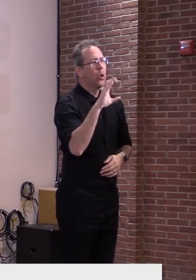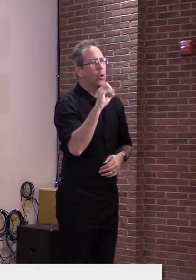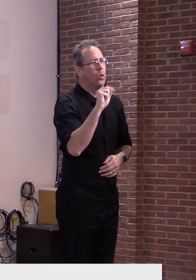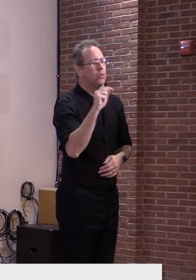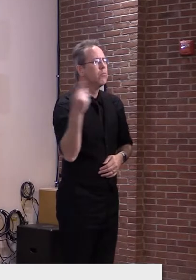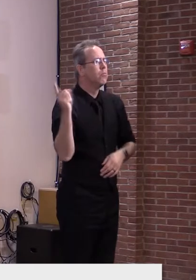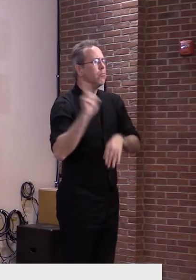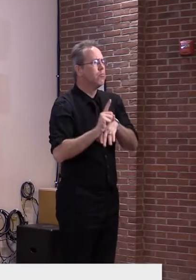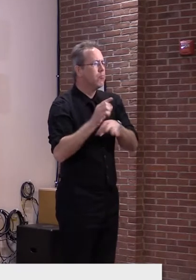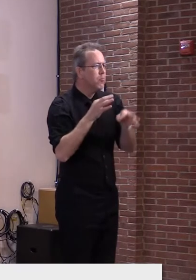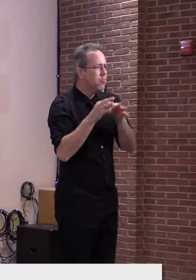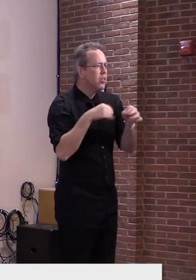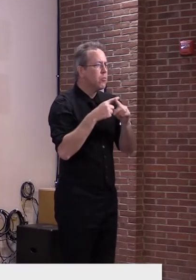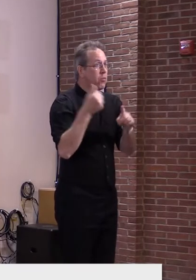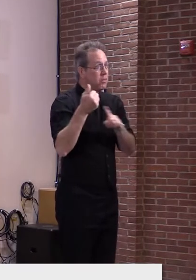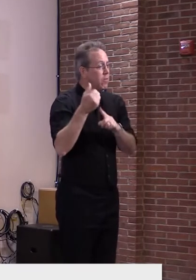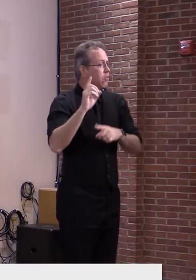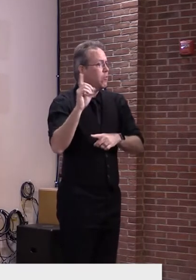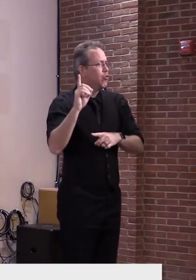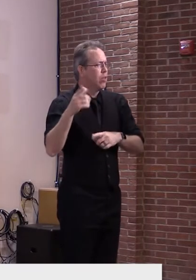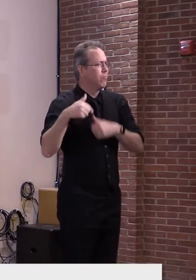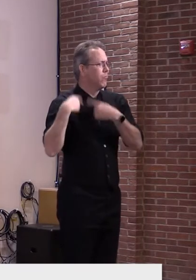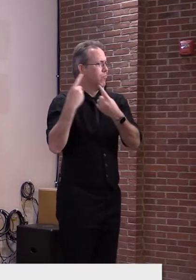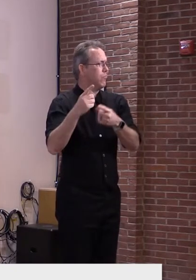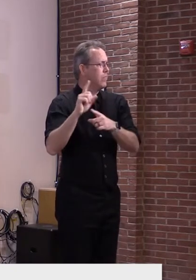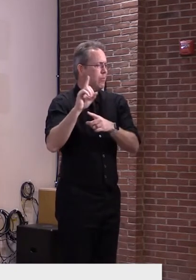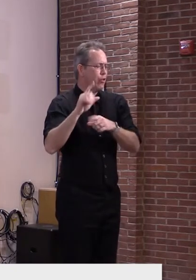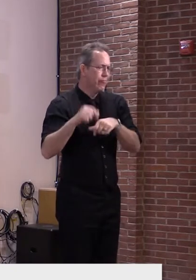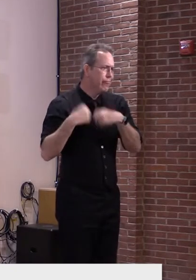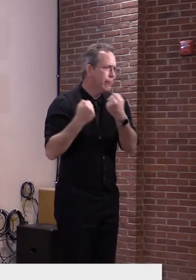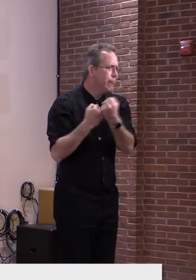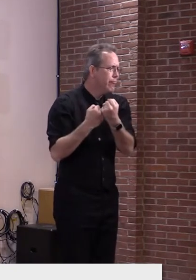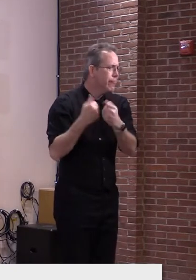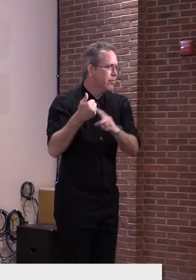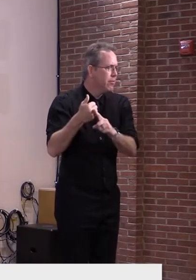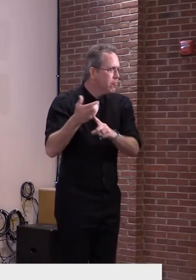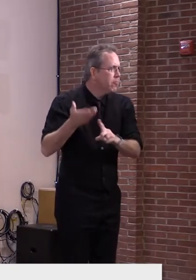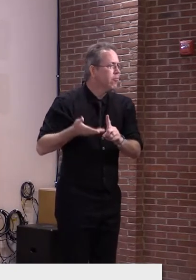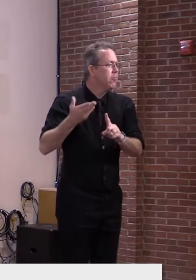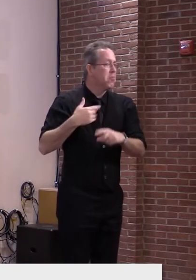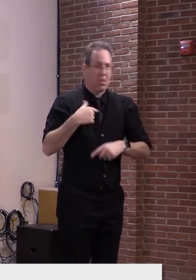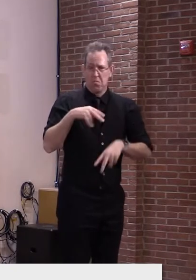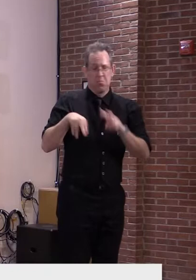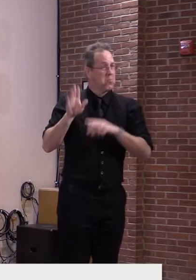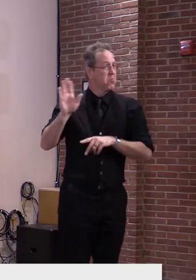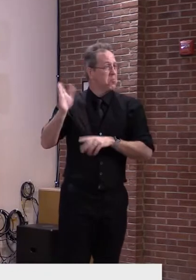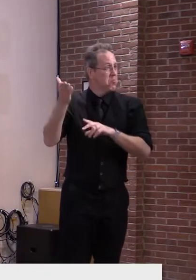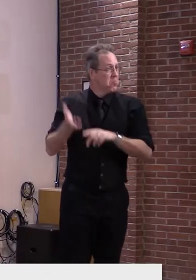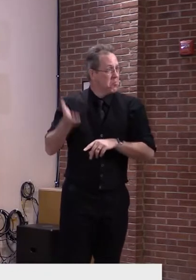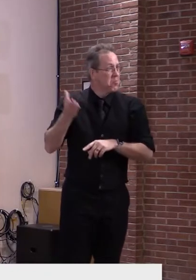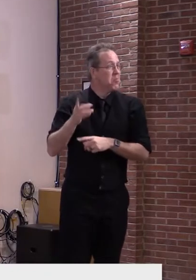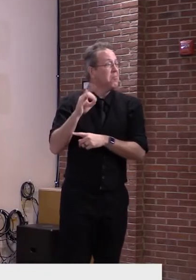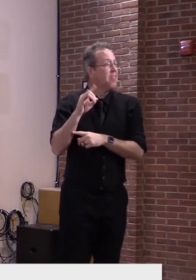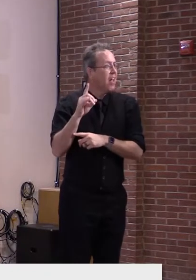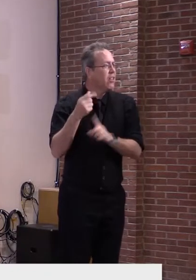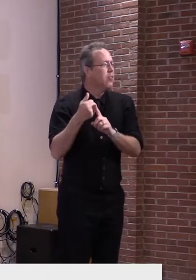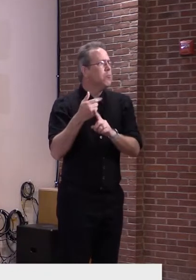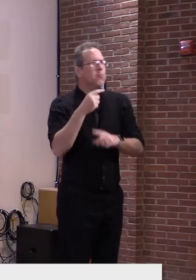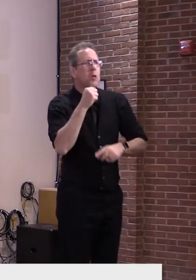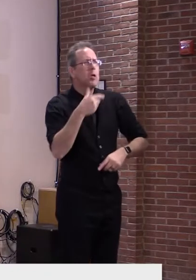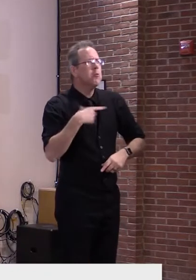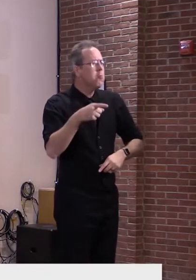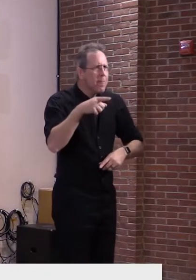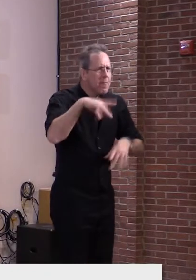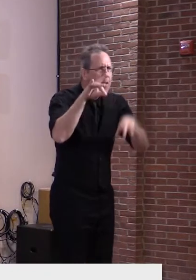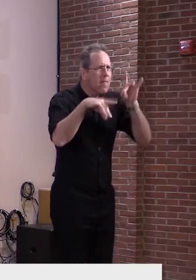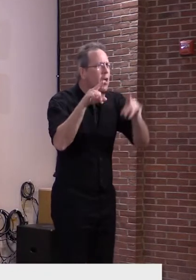lifelong Democrat, and who I see as the somewhat whistleblower on the pension challenges we